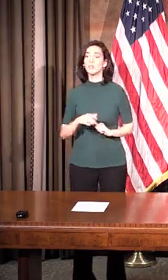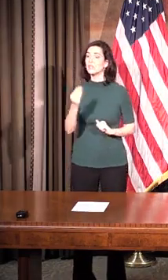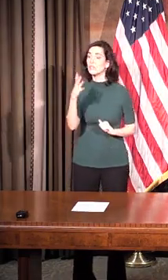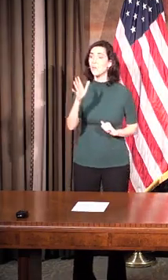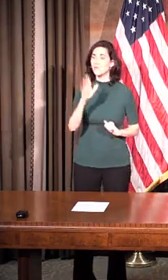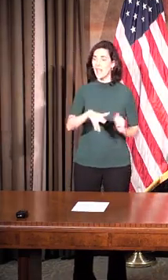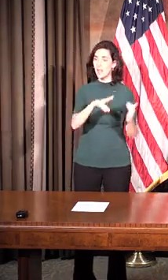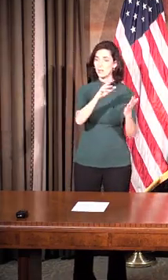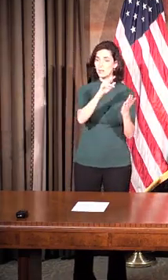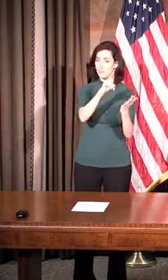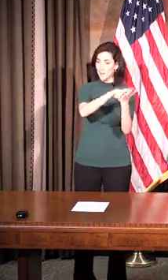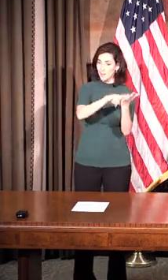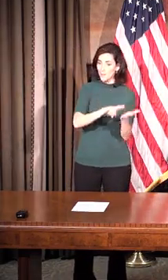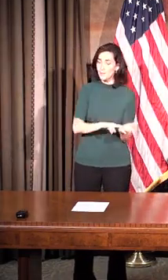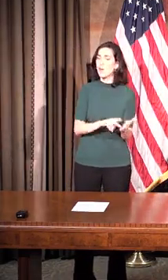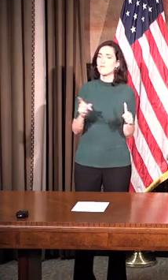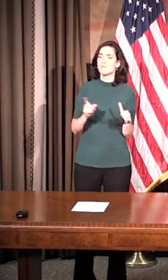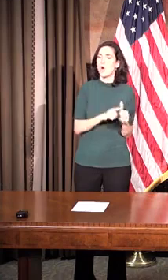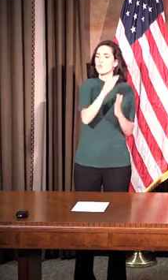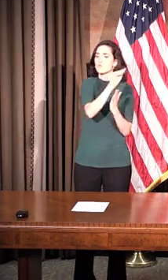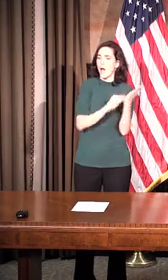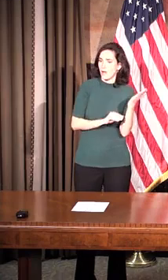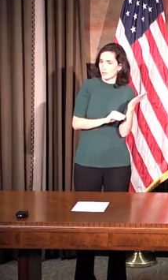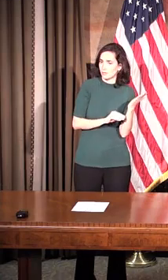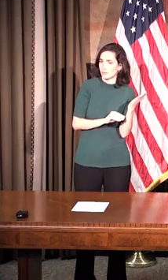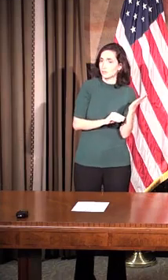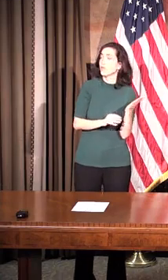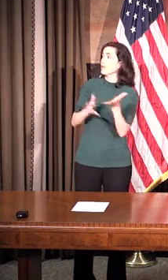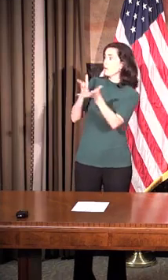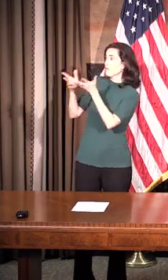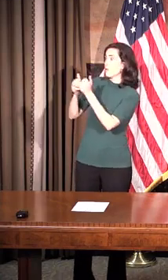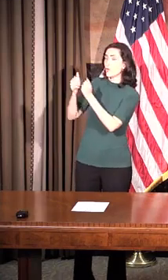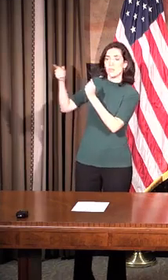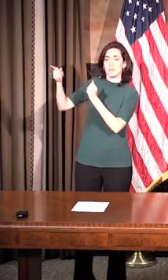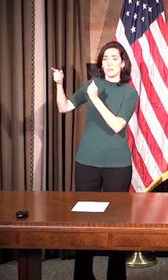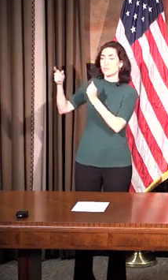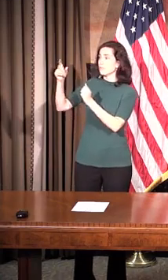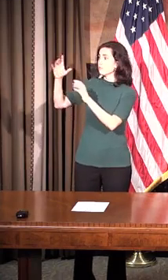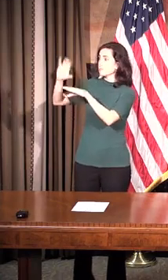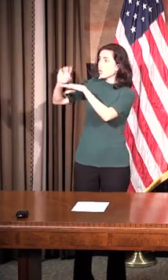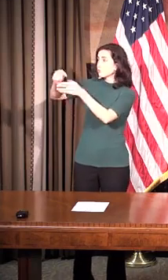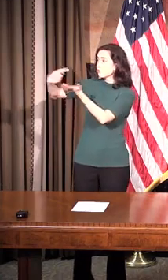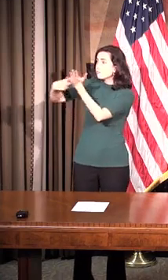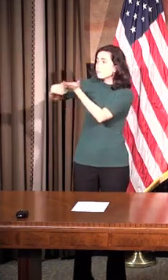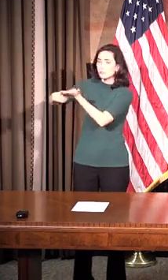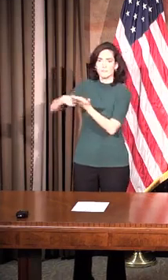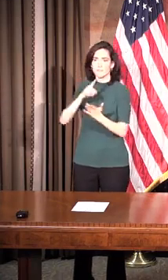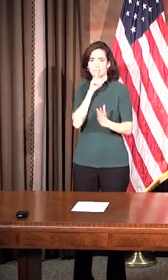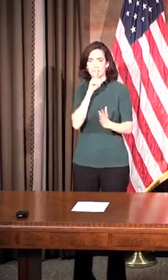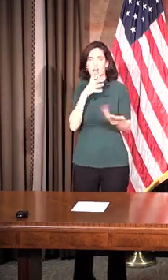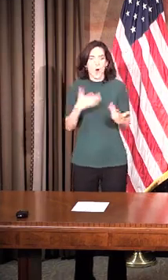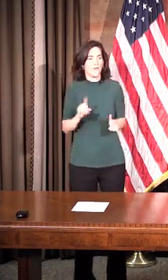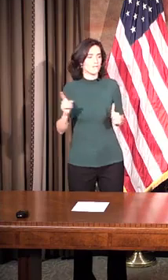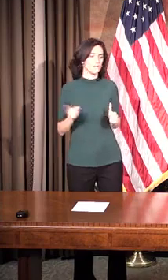before anything that could have constituted a consultation would have happened. I mean, so